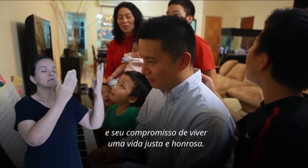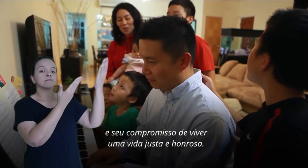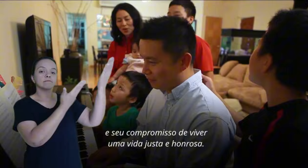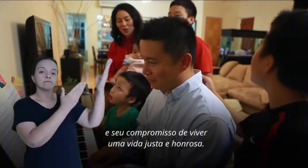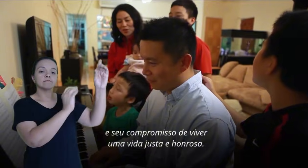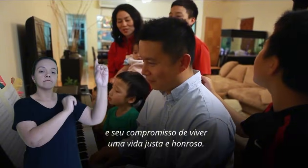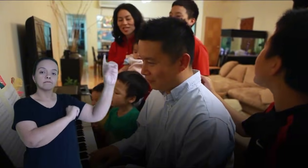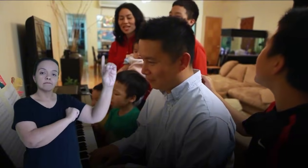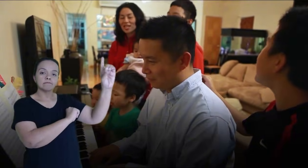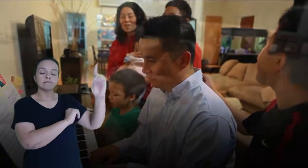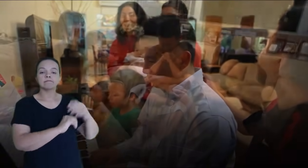lives.